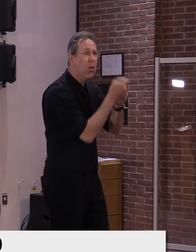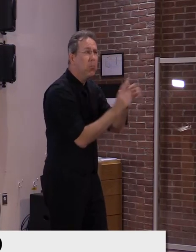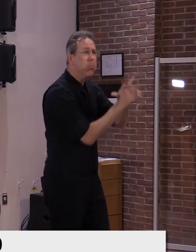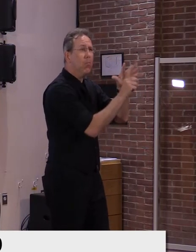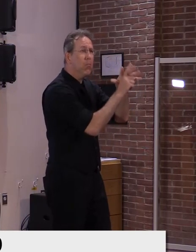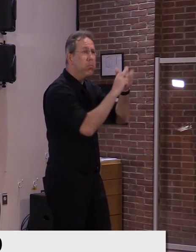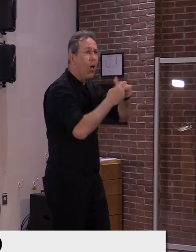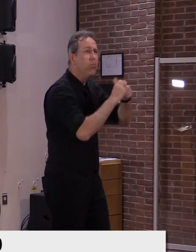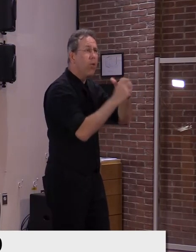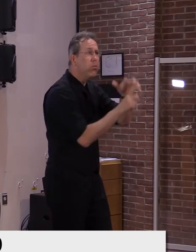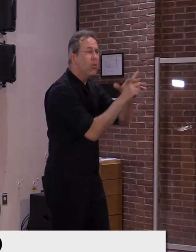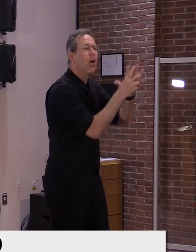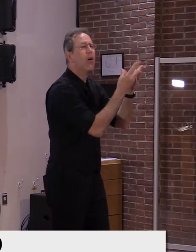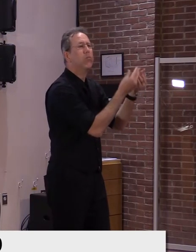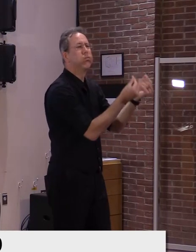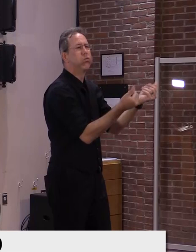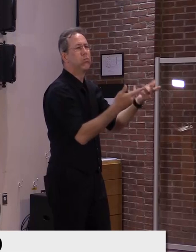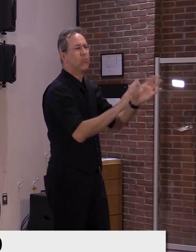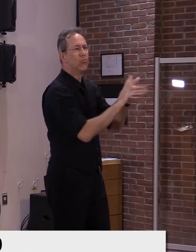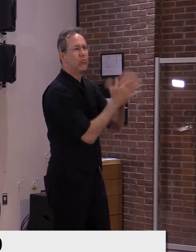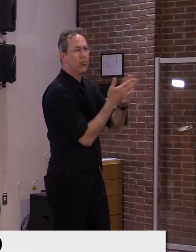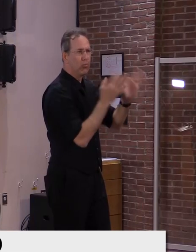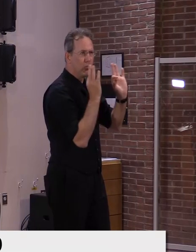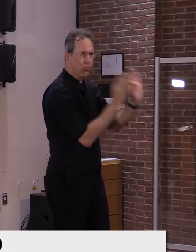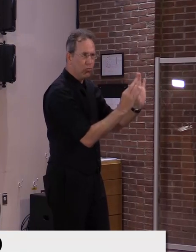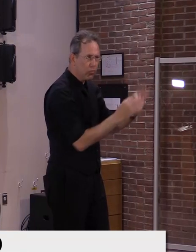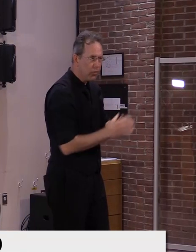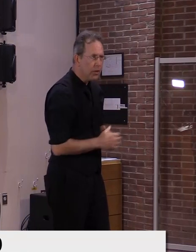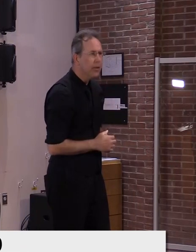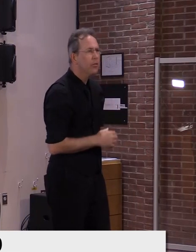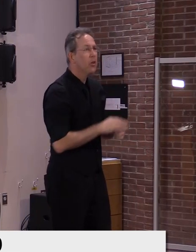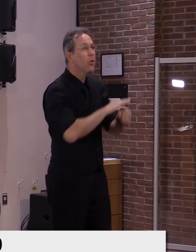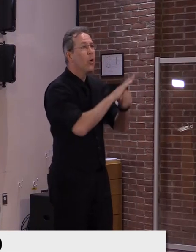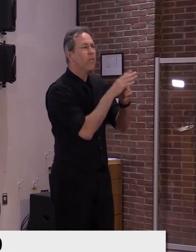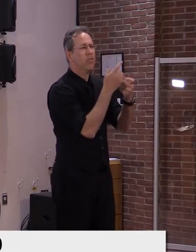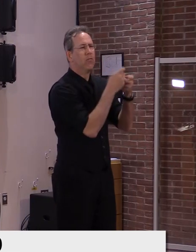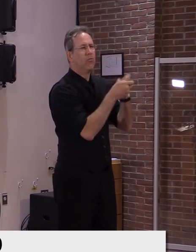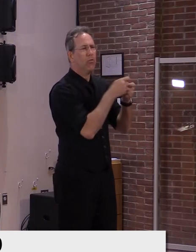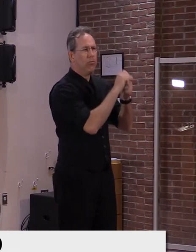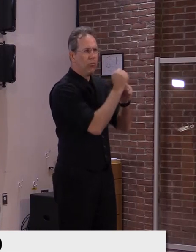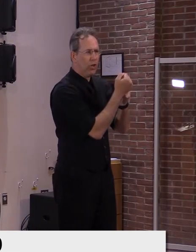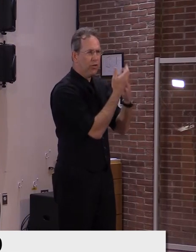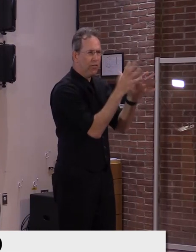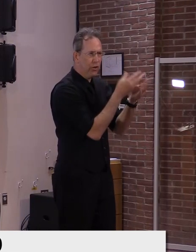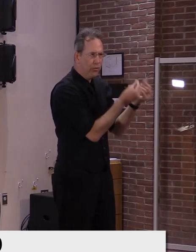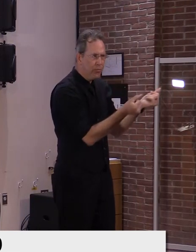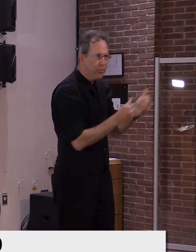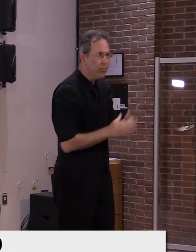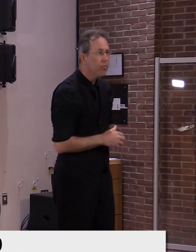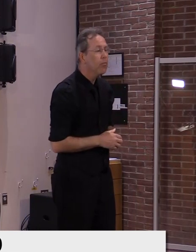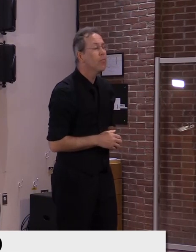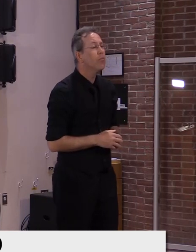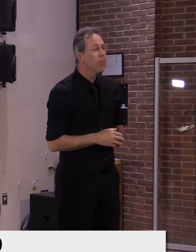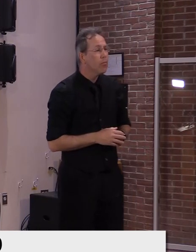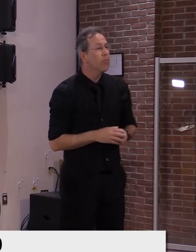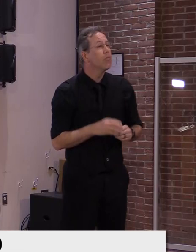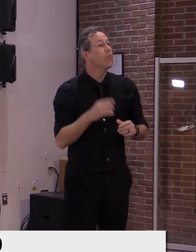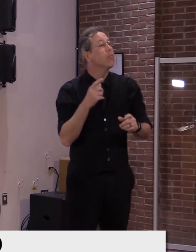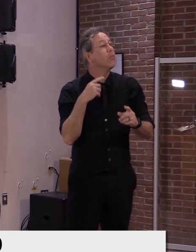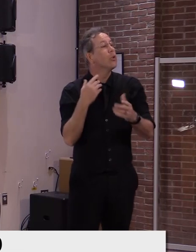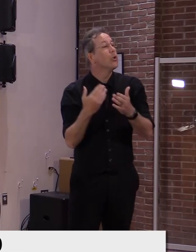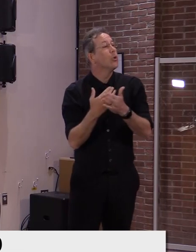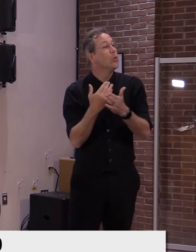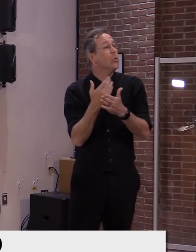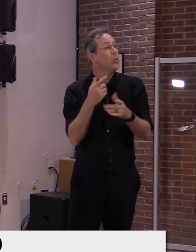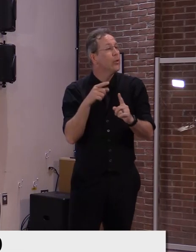inmate cases of COVID-19 at the end of last week, but a new intake at the Springfield facility